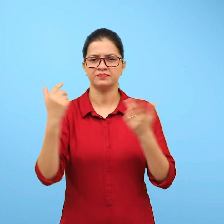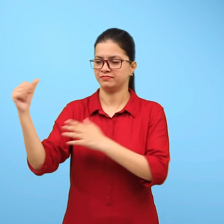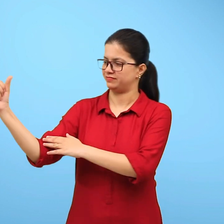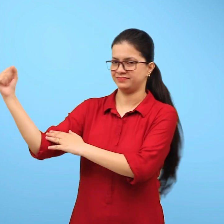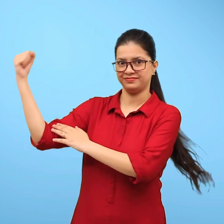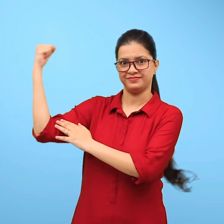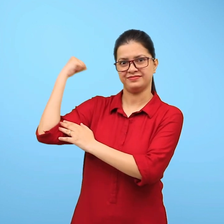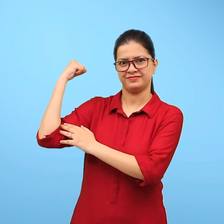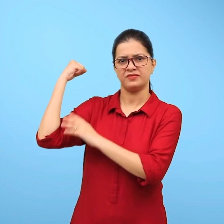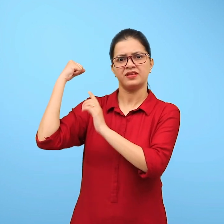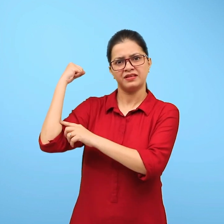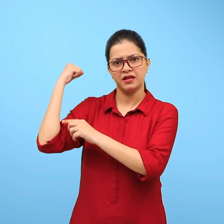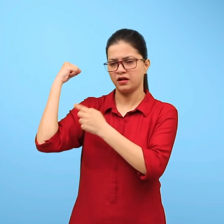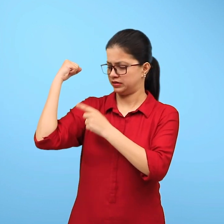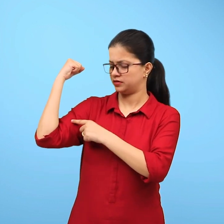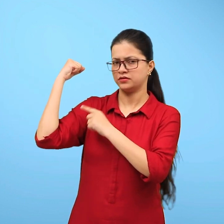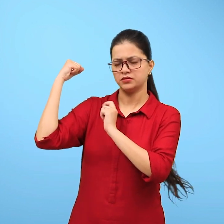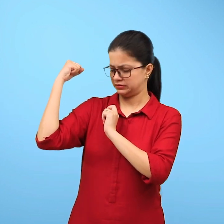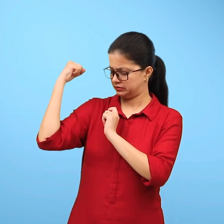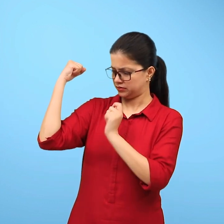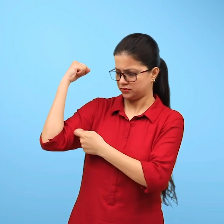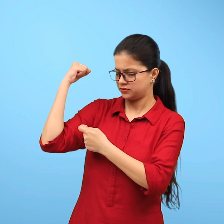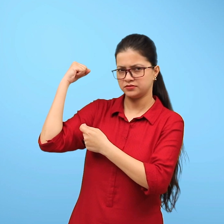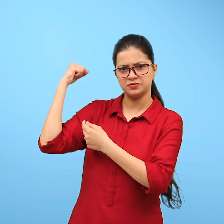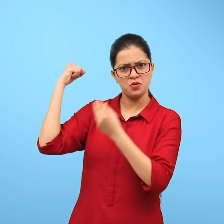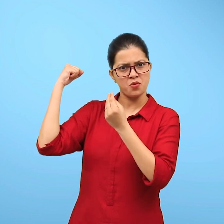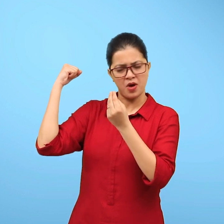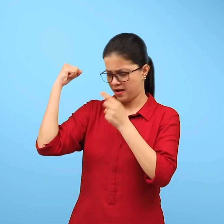Do you see any change in your upper arm?